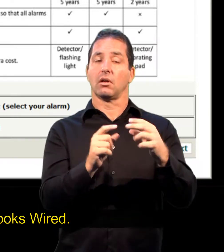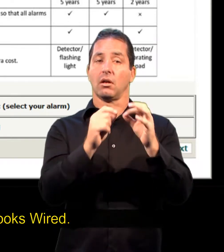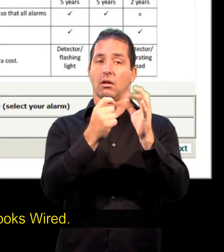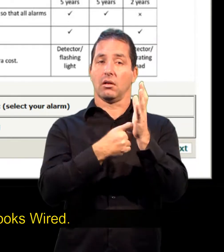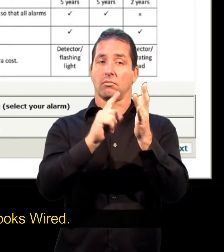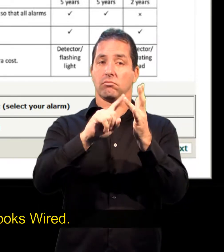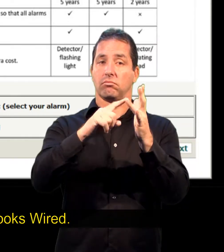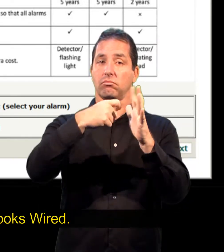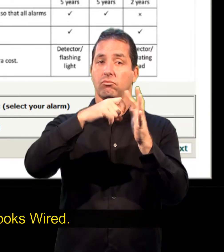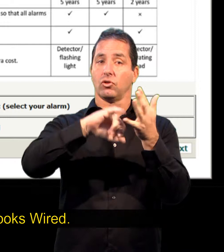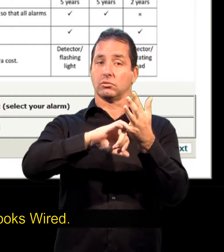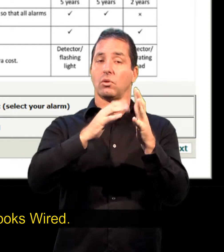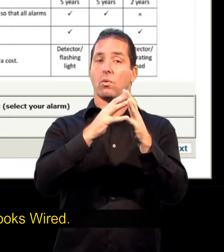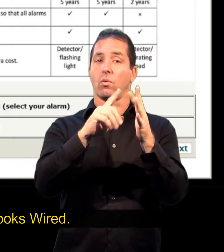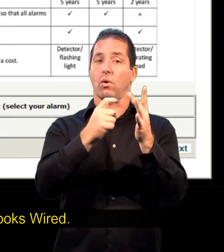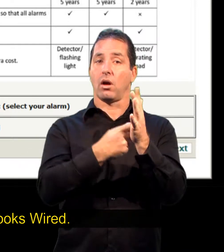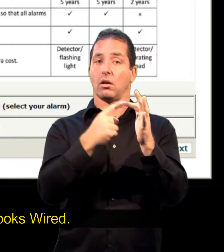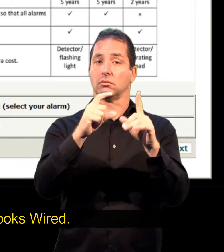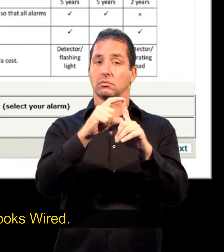the Brooks wired,